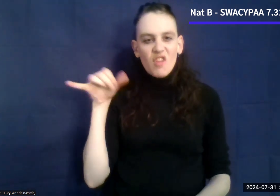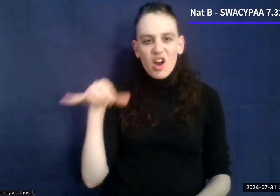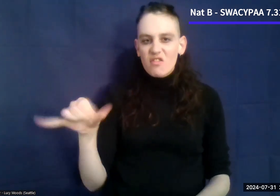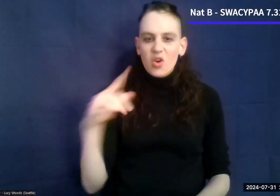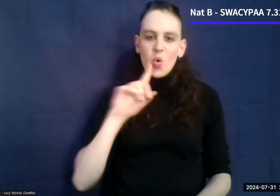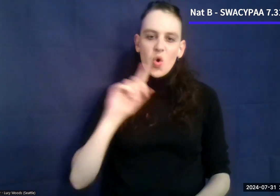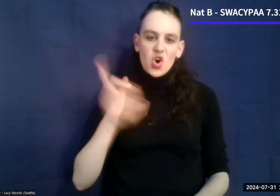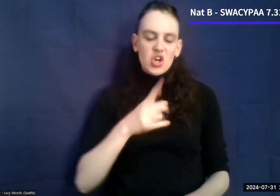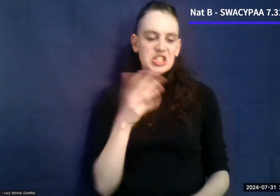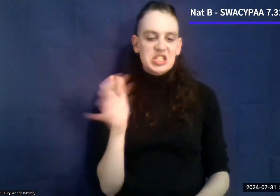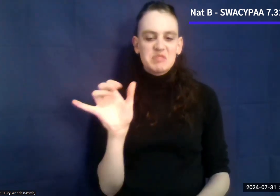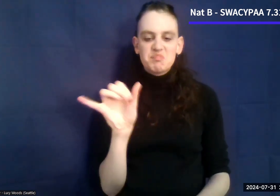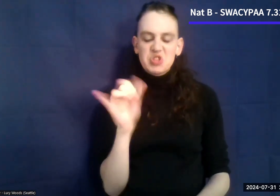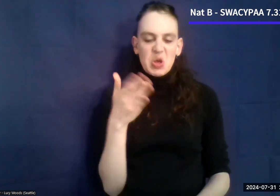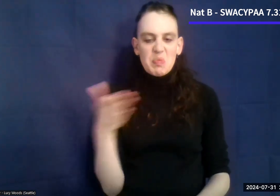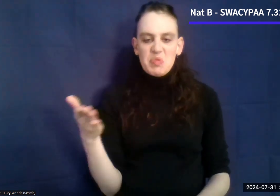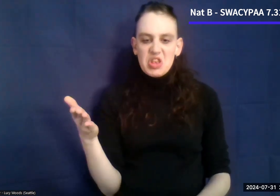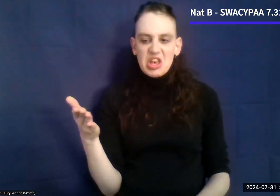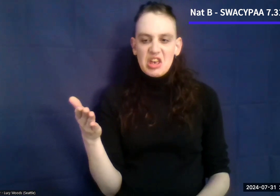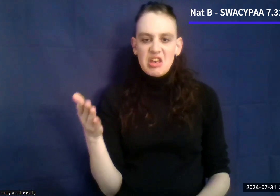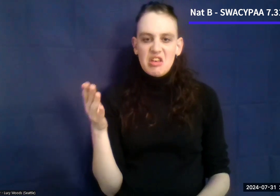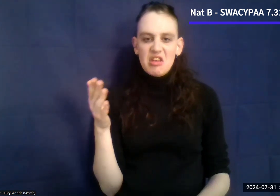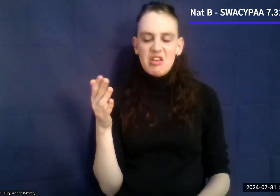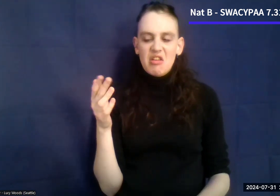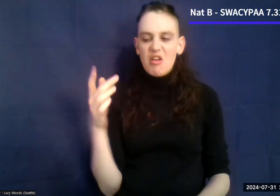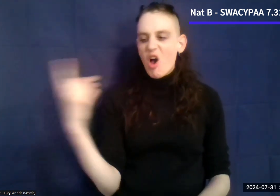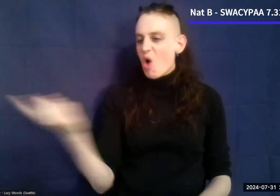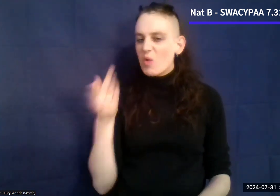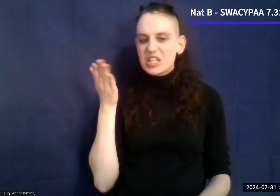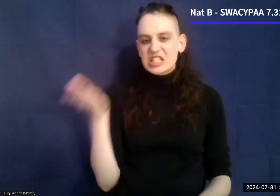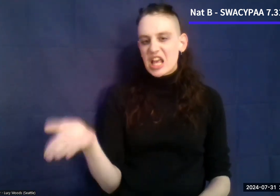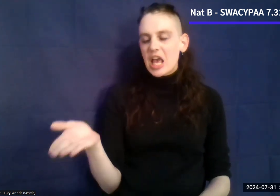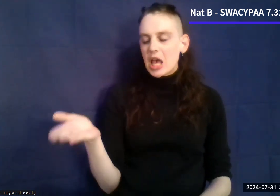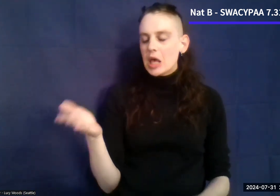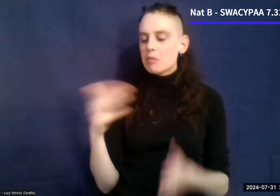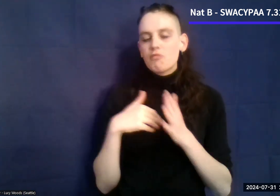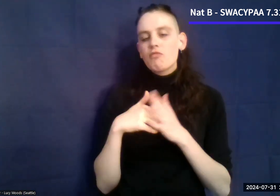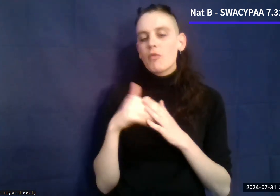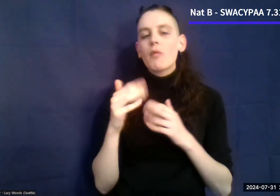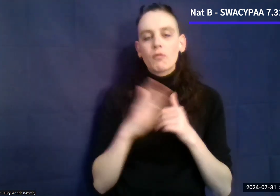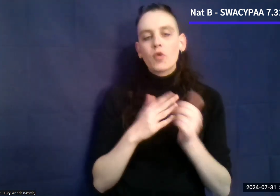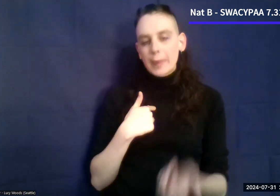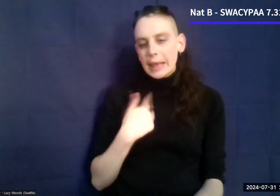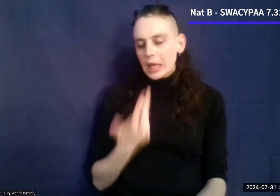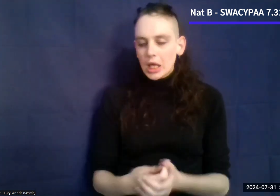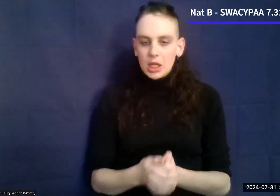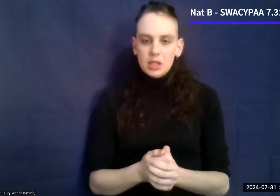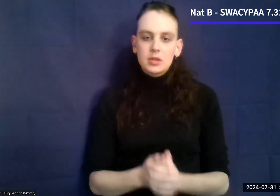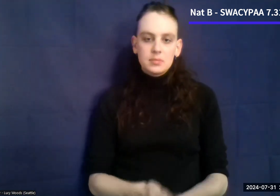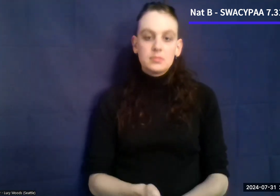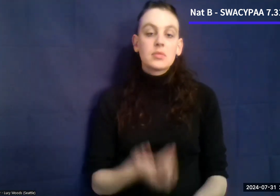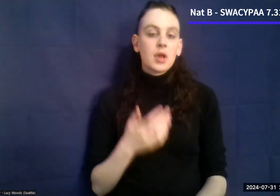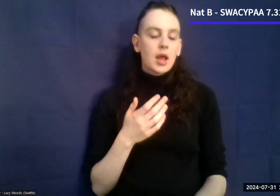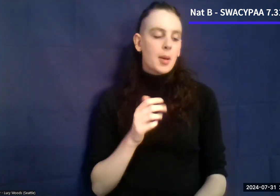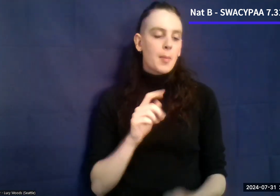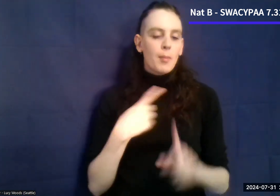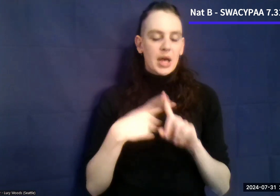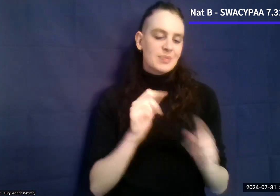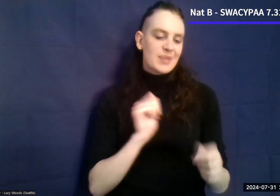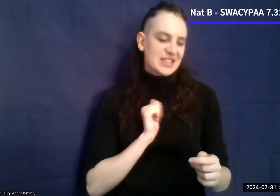that doesn't really talk to anybody, but he's always there. It's very comforting. He's always there. And then like it would be like me and my friends who were in our